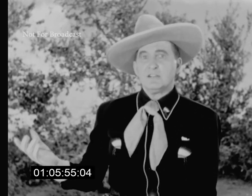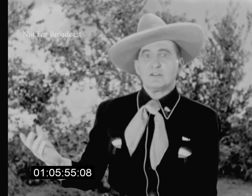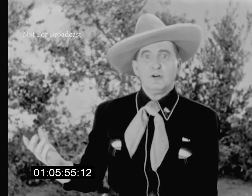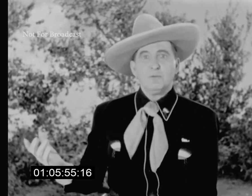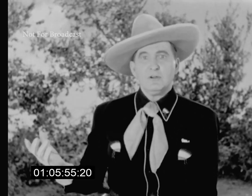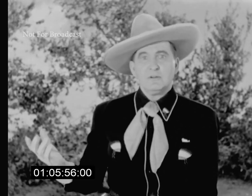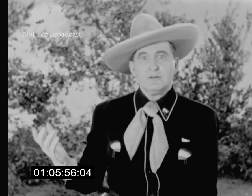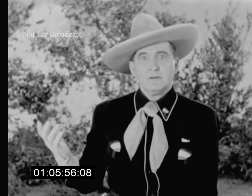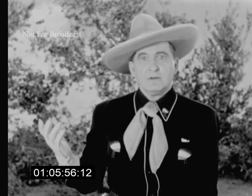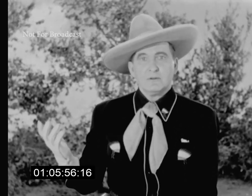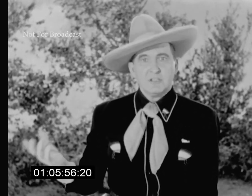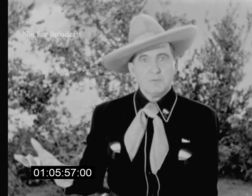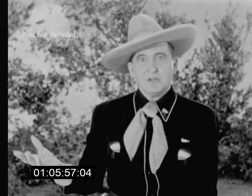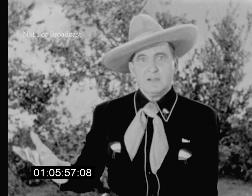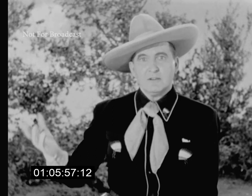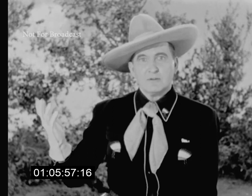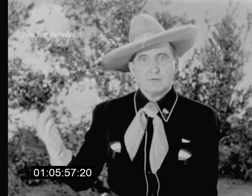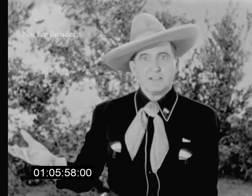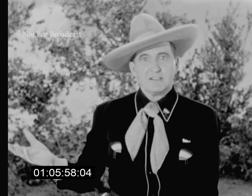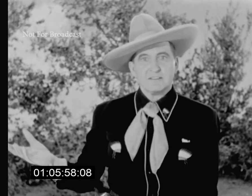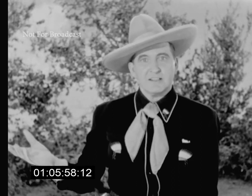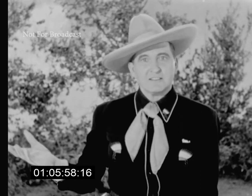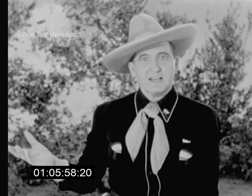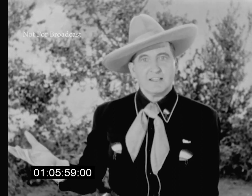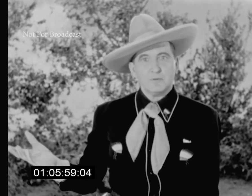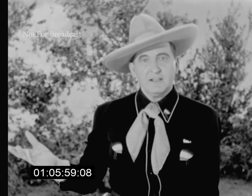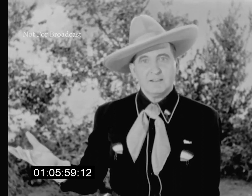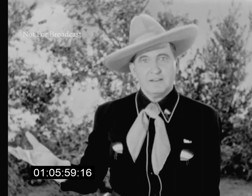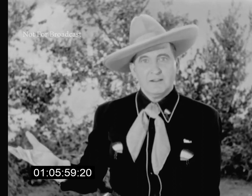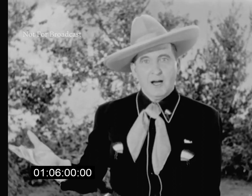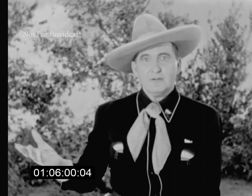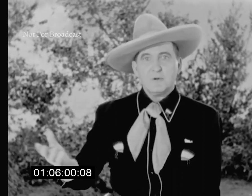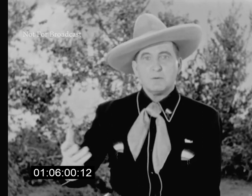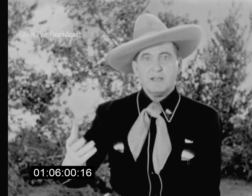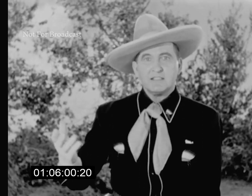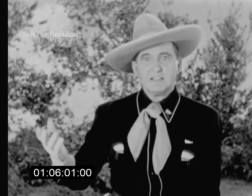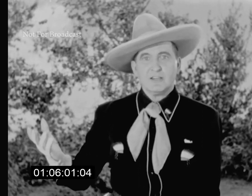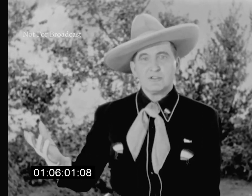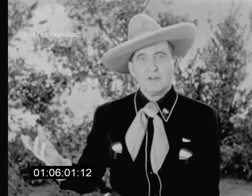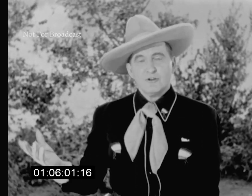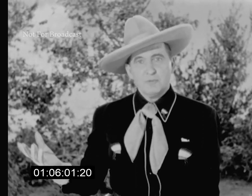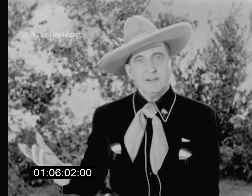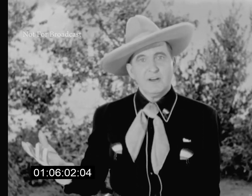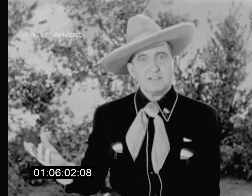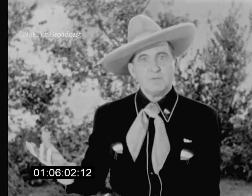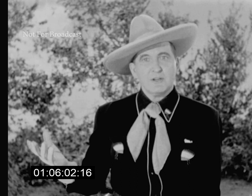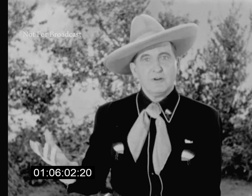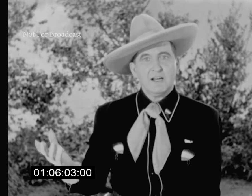the normal teepee residence, let's take it that way, out among the Plains Indians, you might find something going on